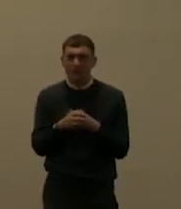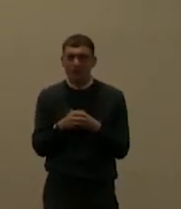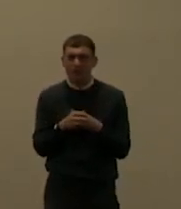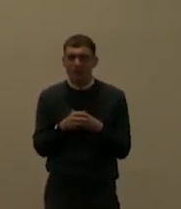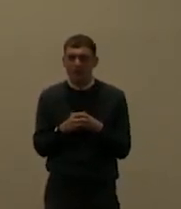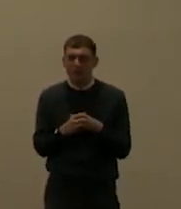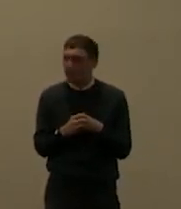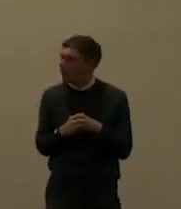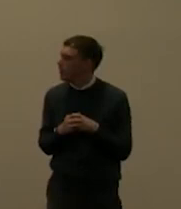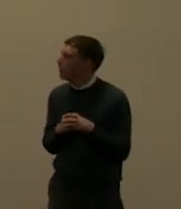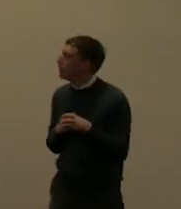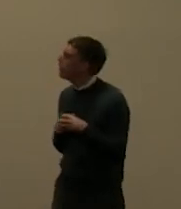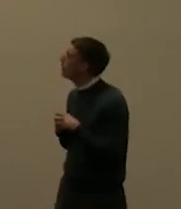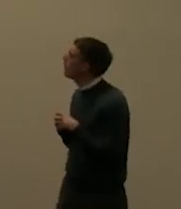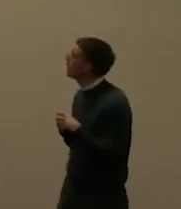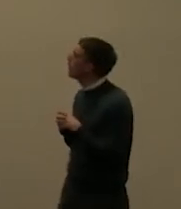Okay.